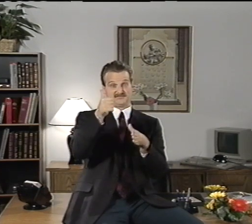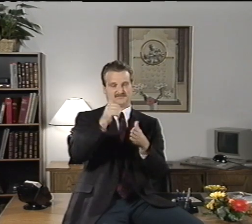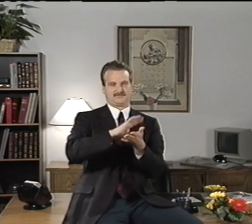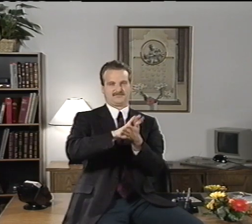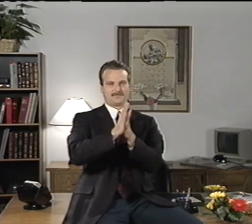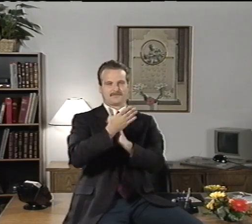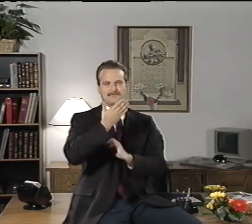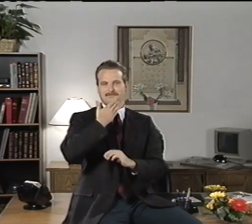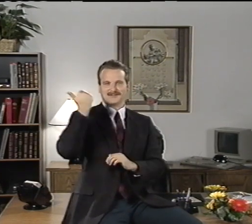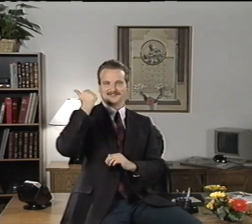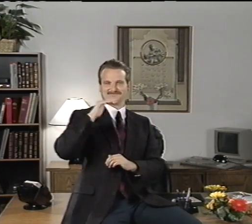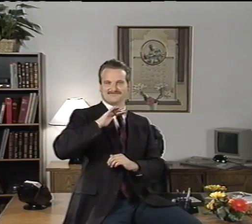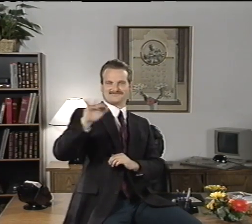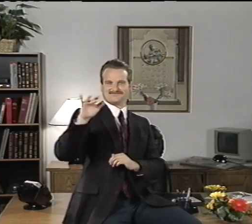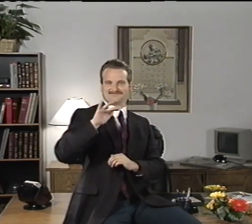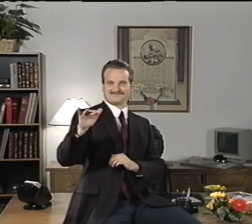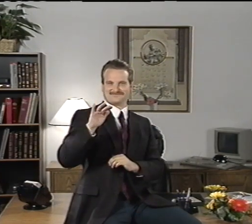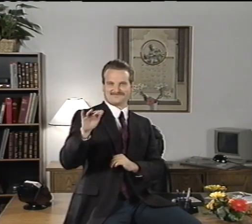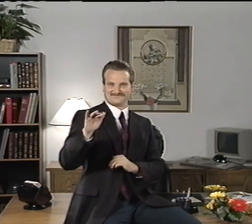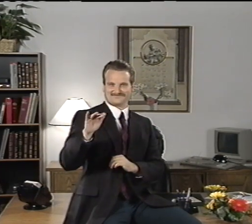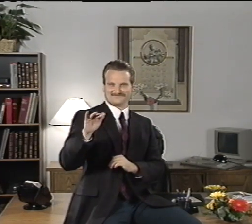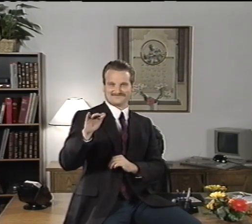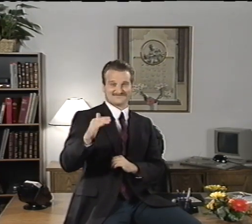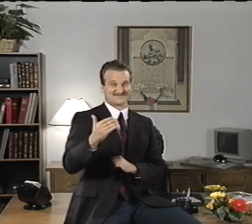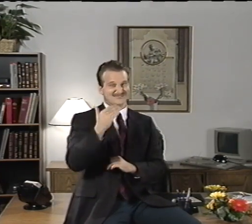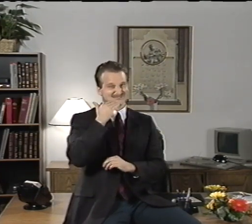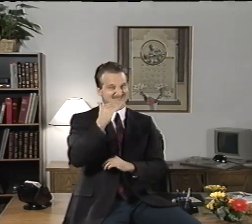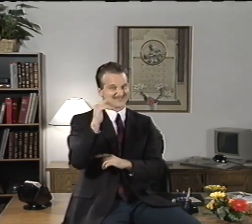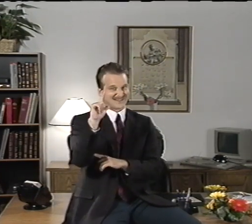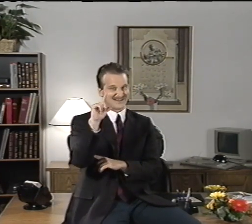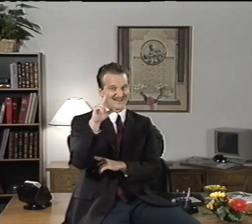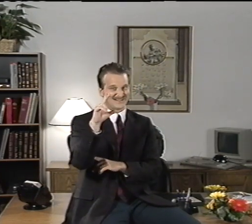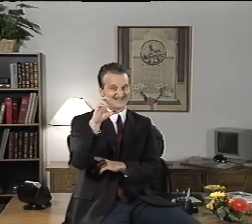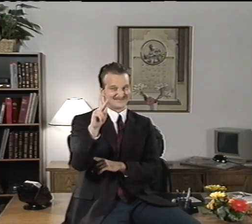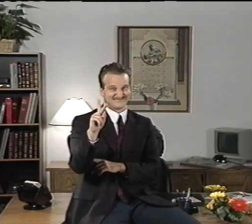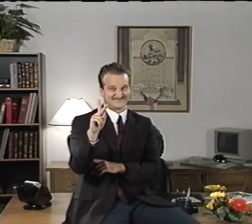That way, you can become a better fingerspeller. Good luck.